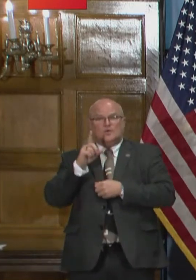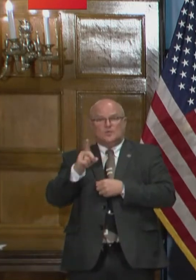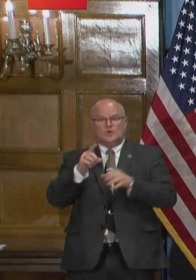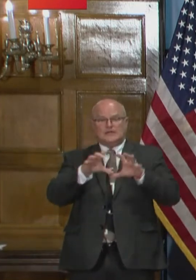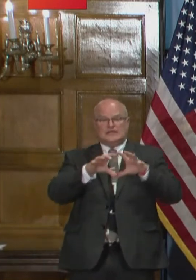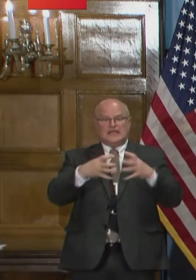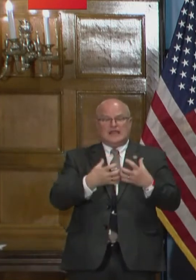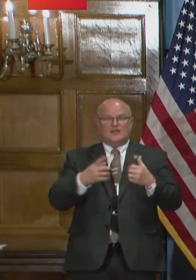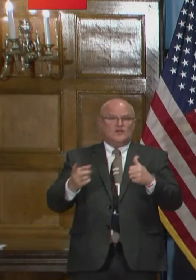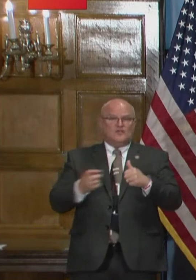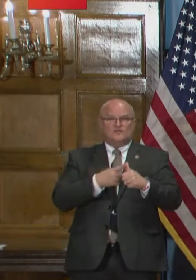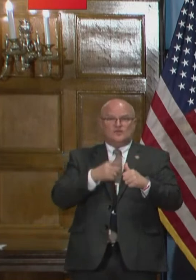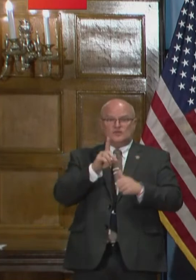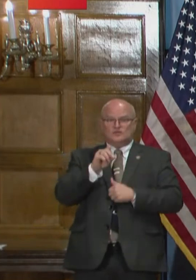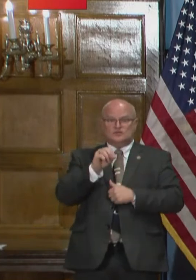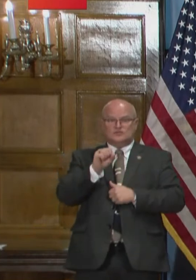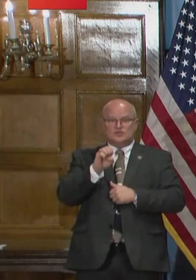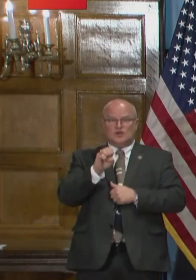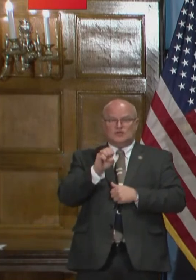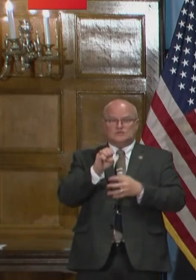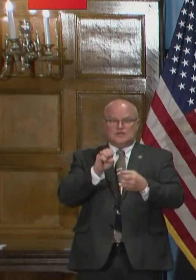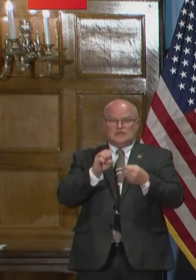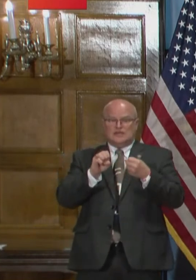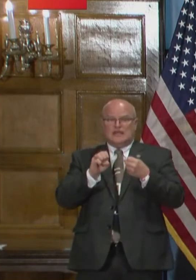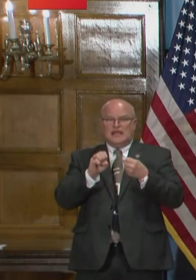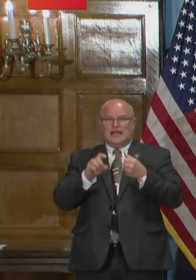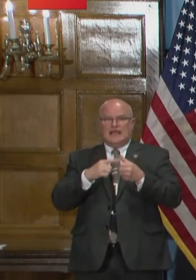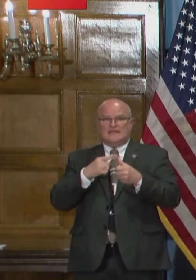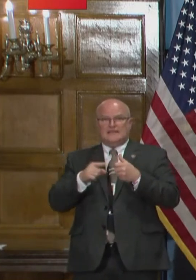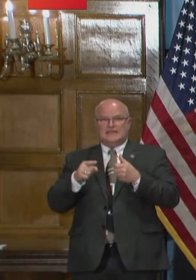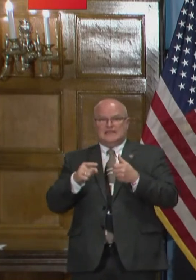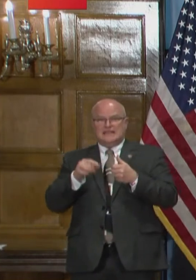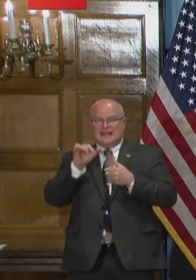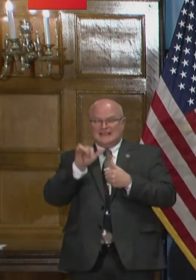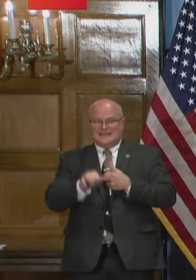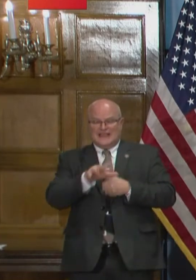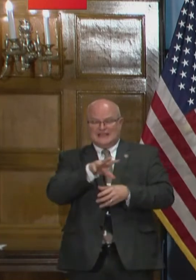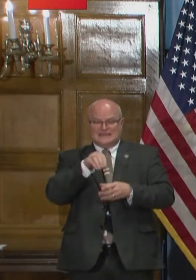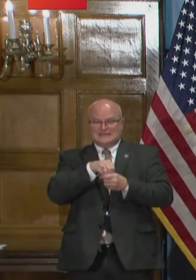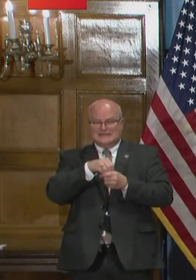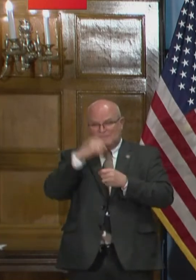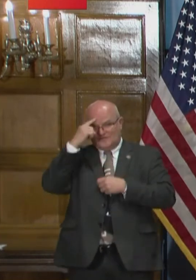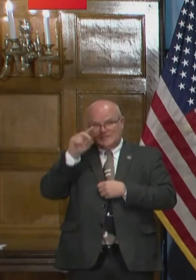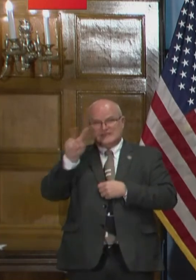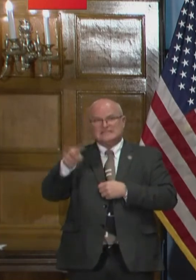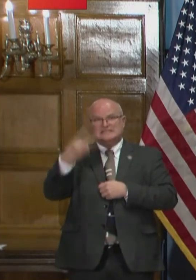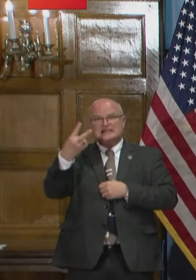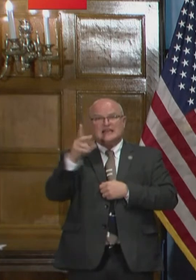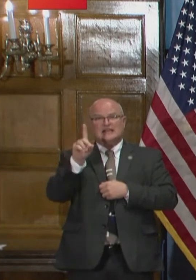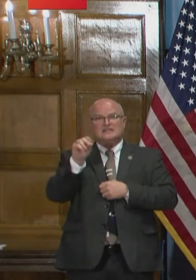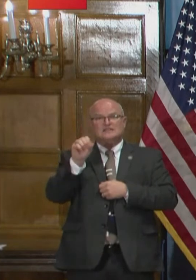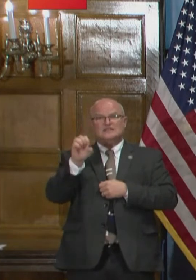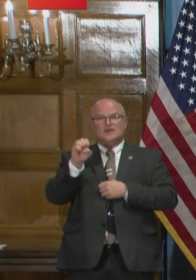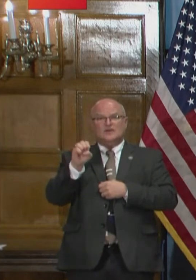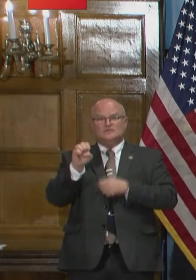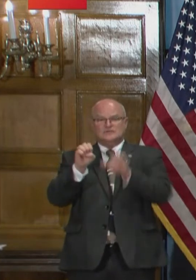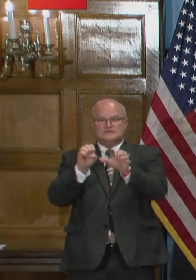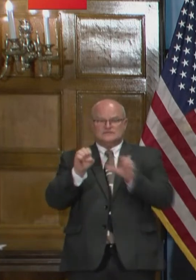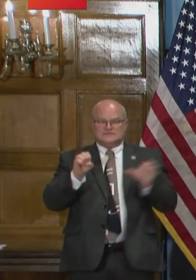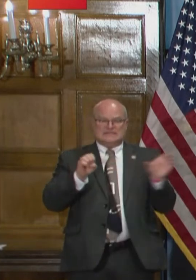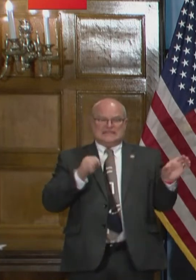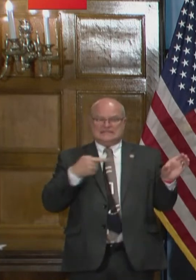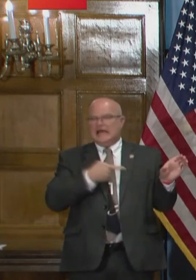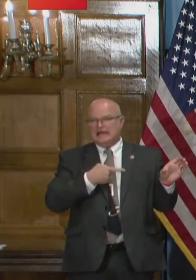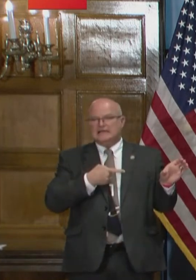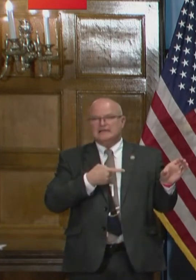category of first dose that we'll be getting out this week, but that which has been allocated for the second dose is set aside.